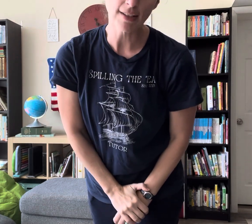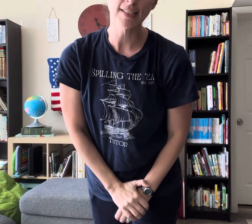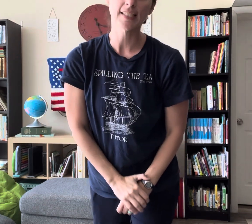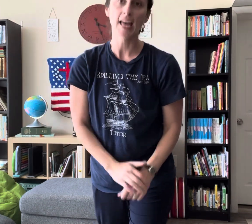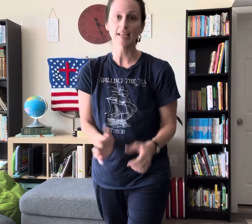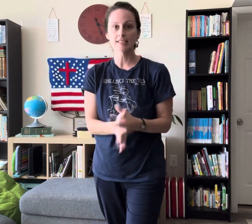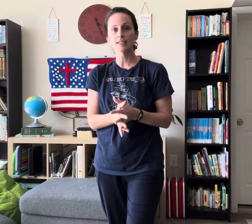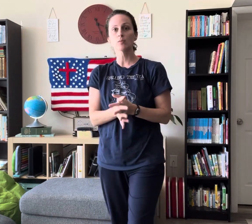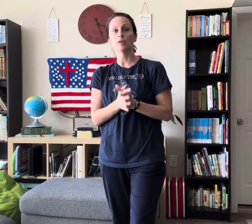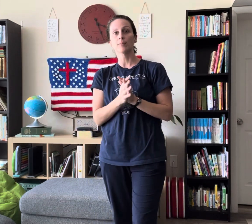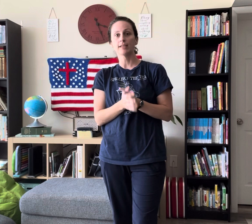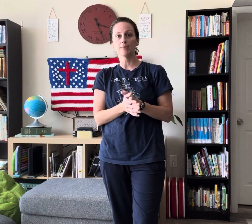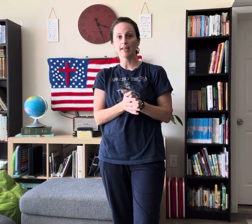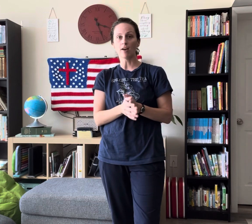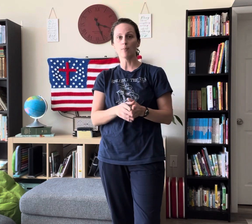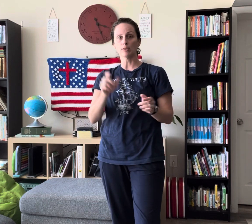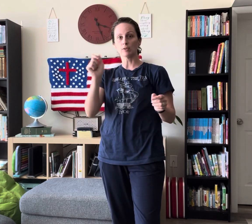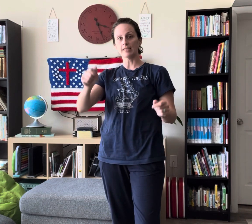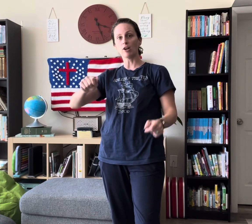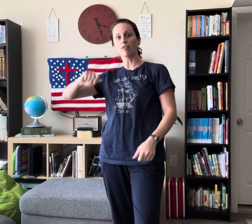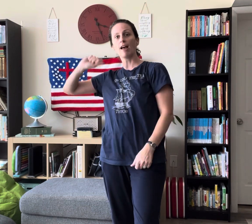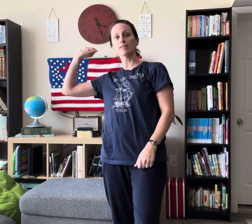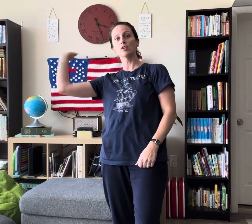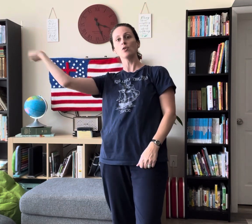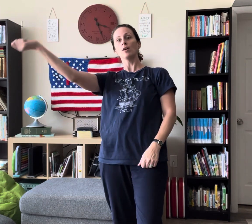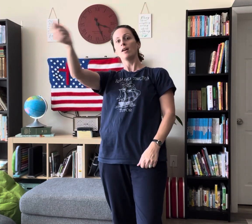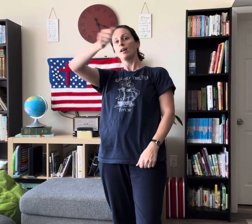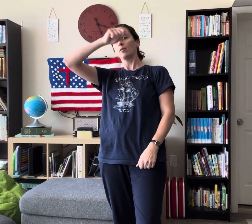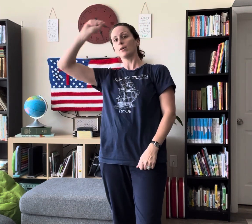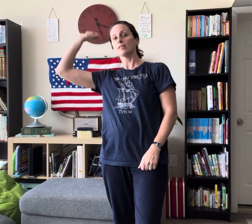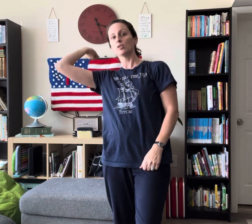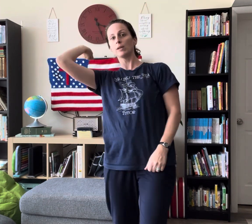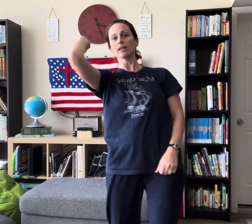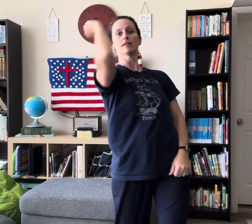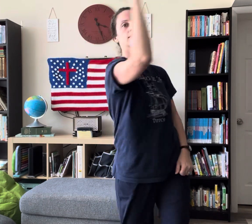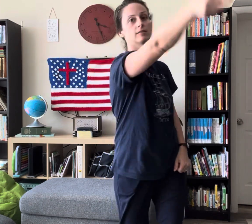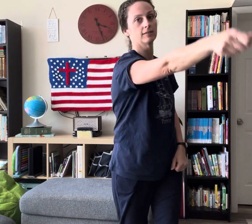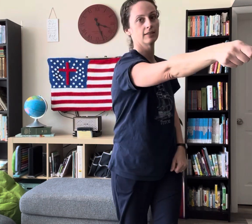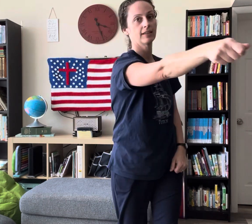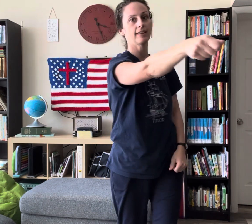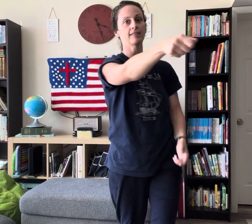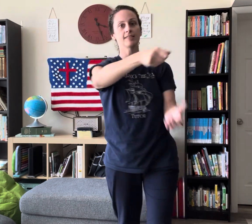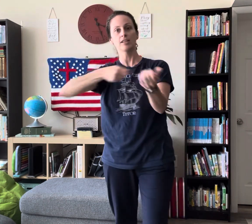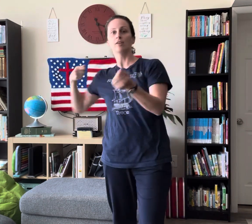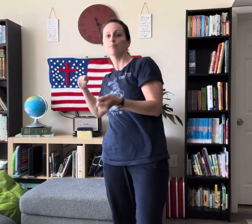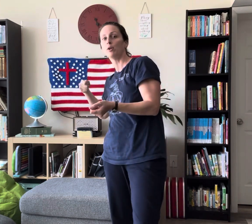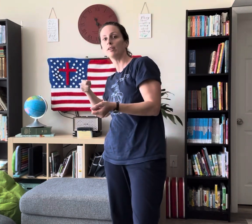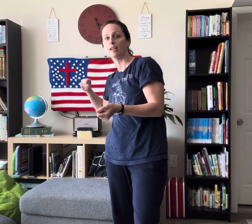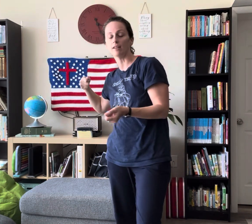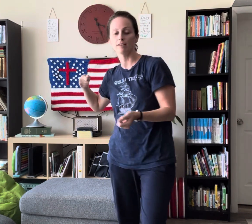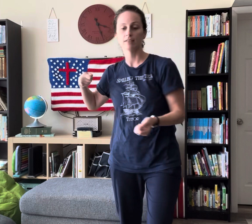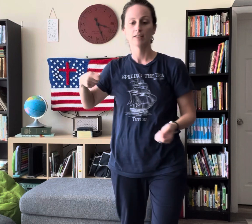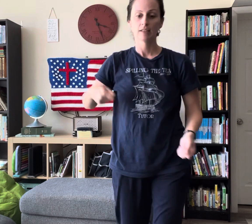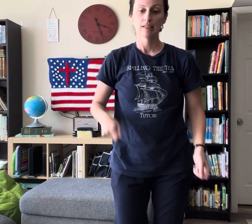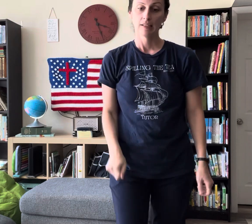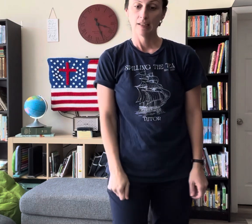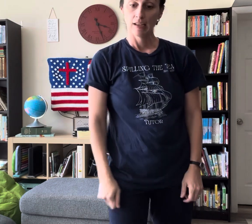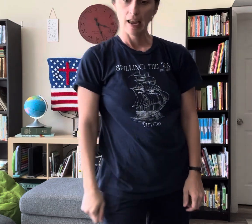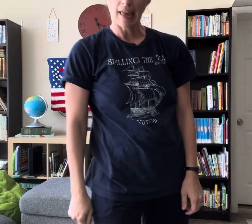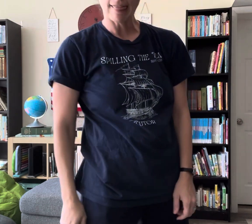Austin, Texas. We're gonna pretend to be cowboys. We're gonna take our lasso and we're gonna swing it, get the steer and pull it in. And then